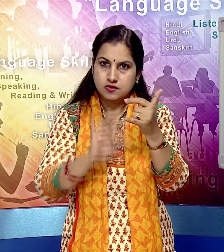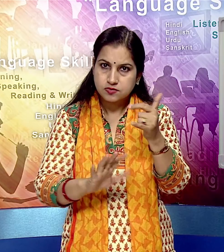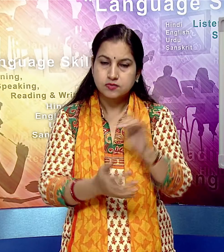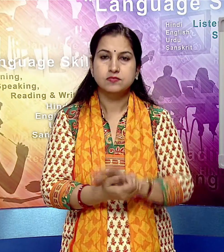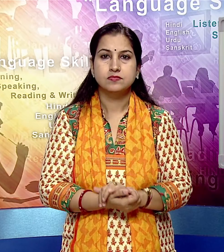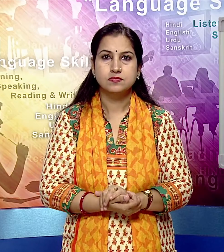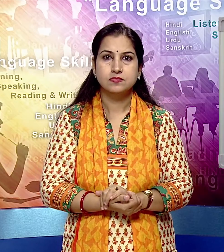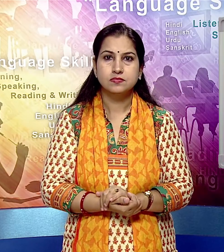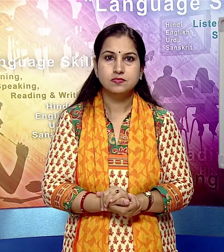tandoori chicken.